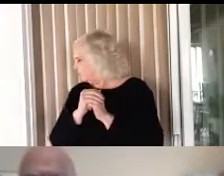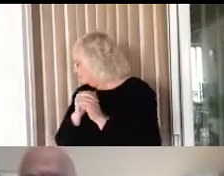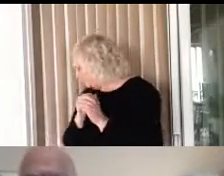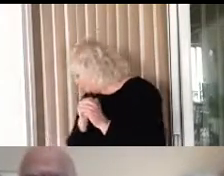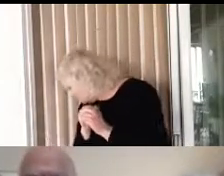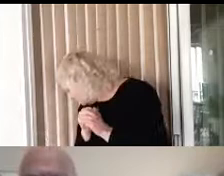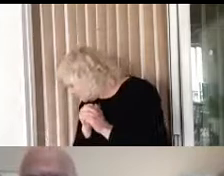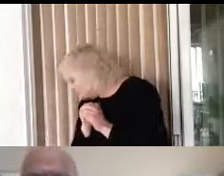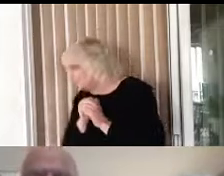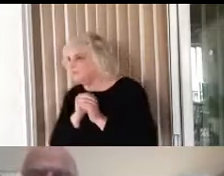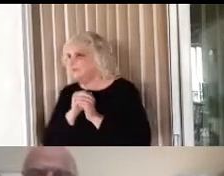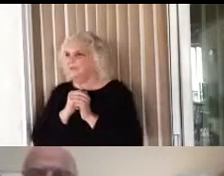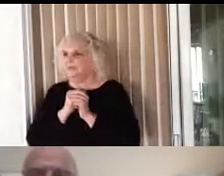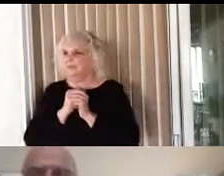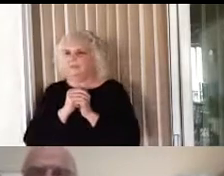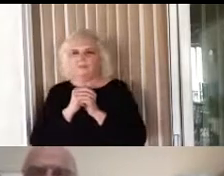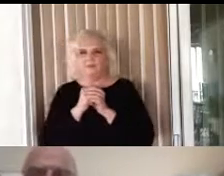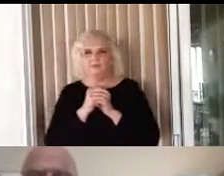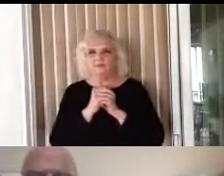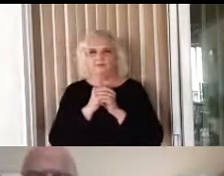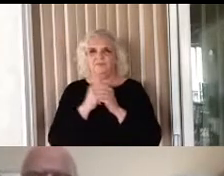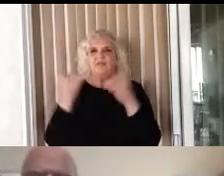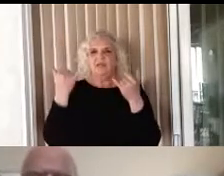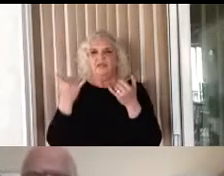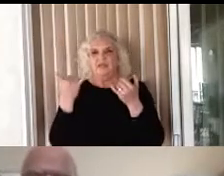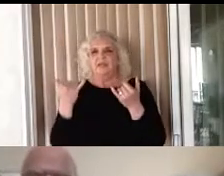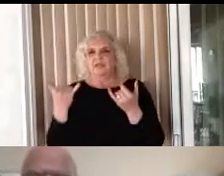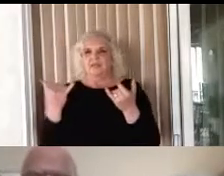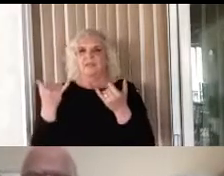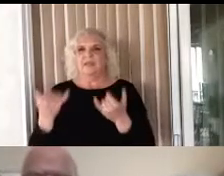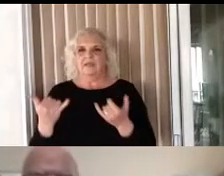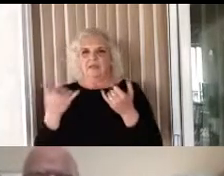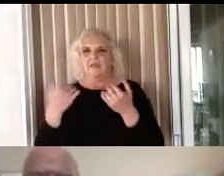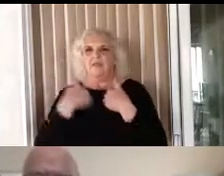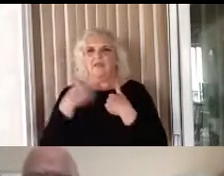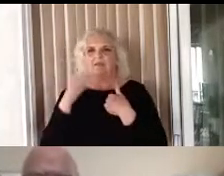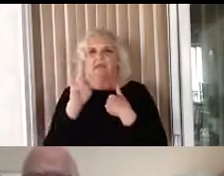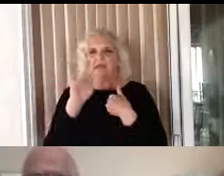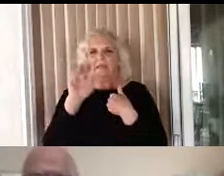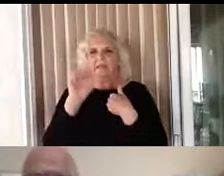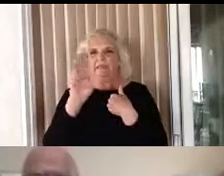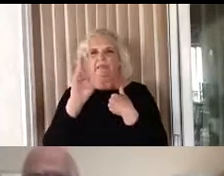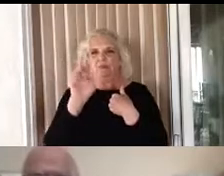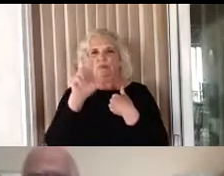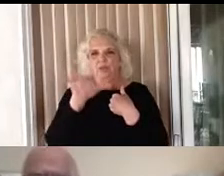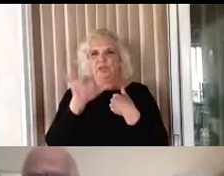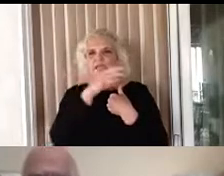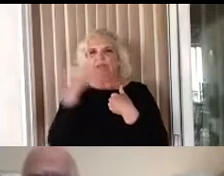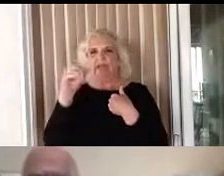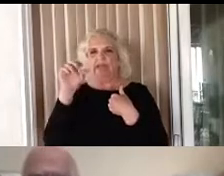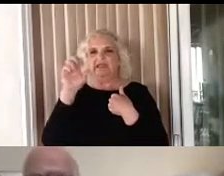Because so what I'm gonna do now is I'm gonna have Kimberly and Stephanie turn off all of your